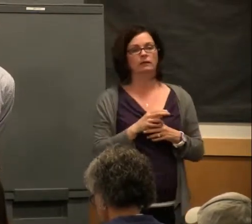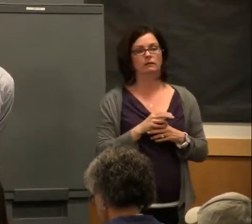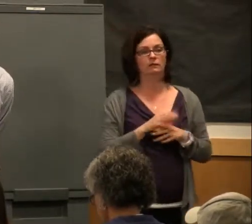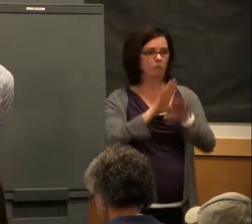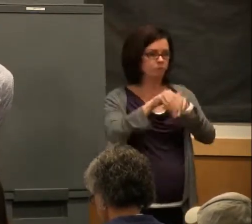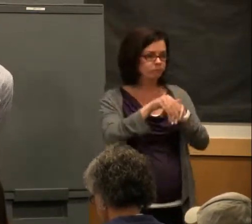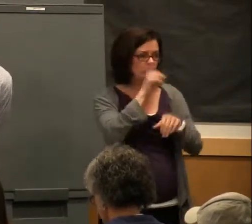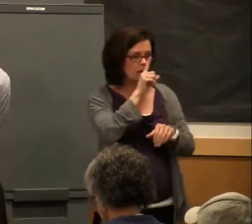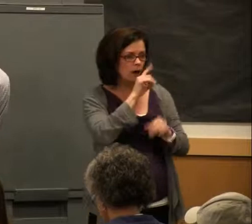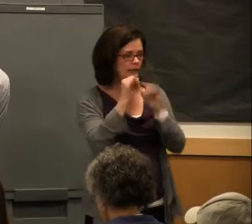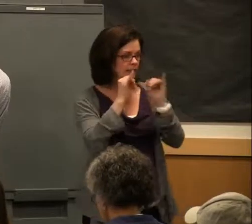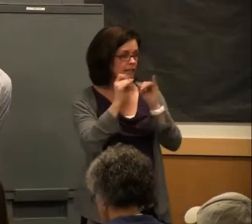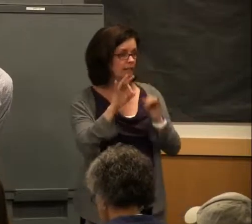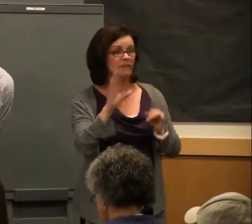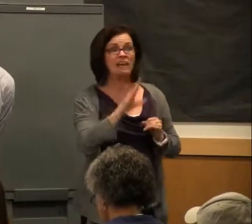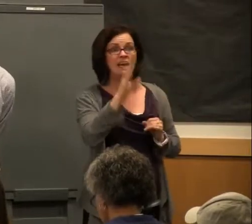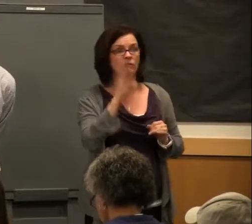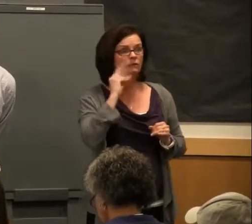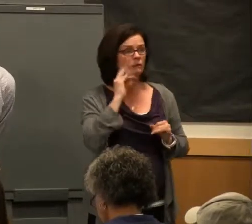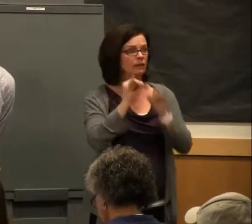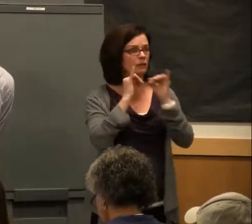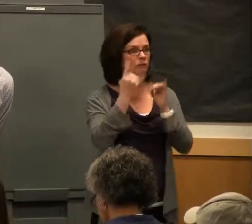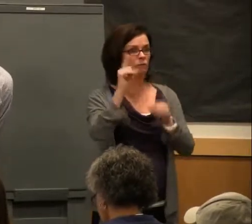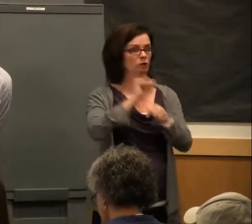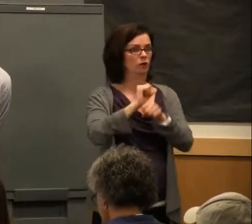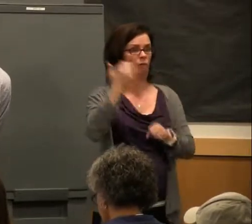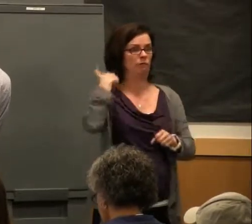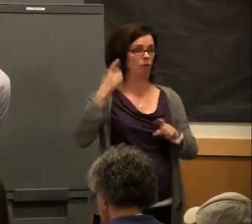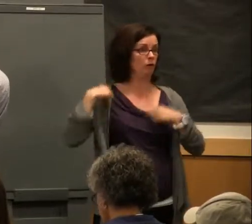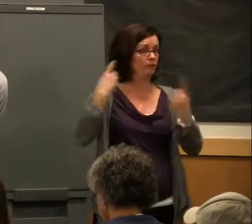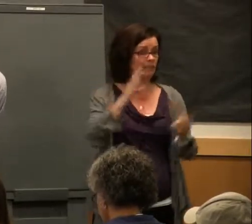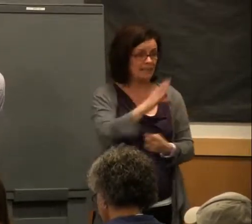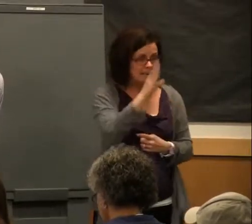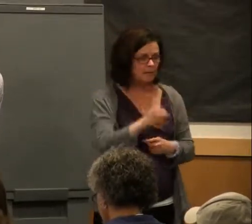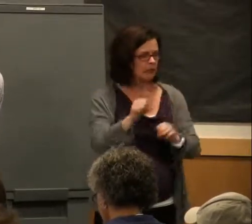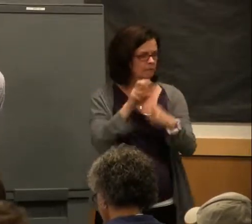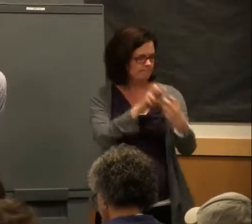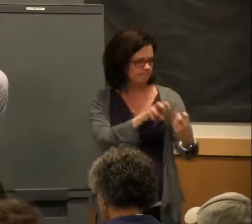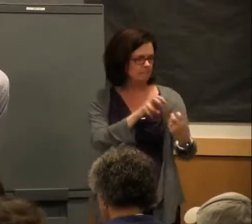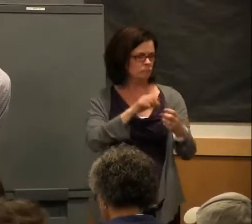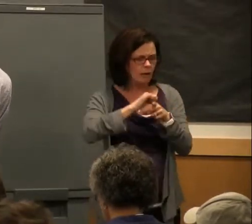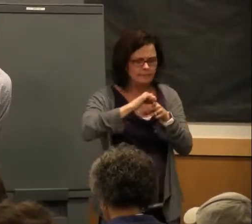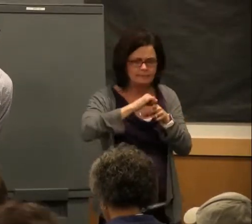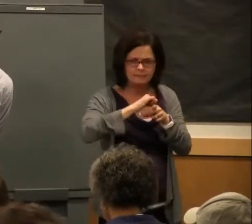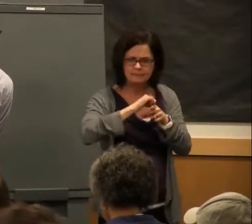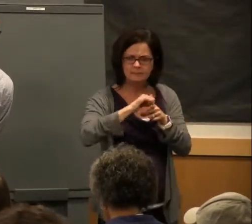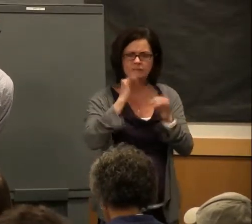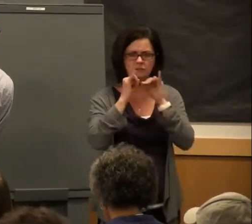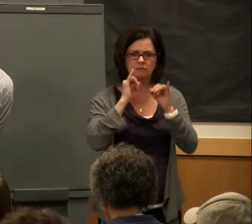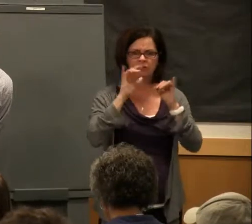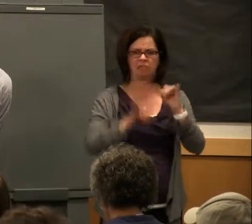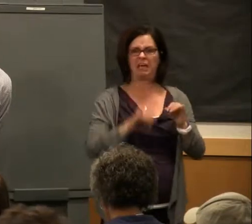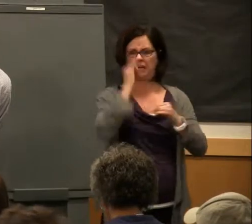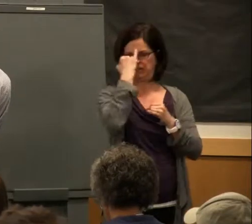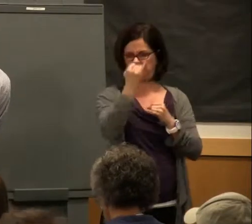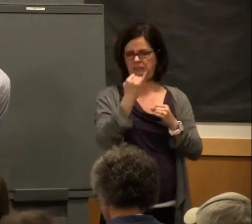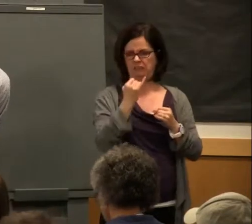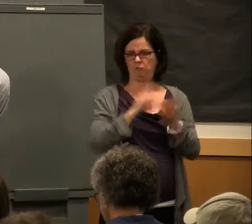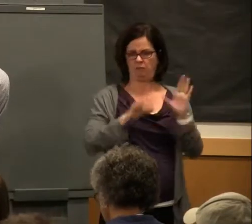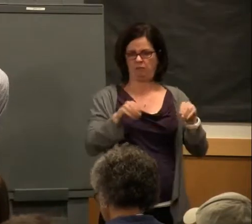mock interviews if you've never interviewed for a job before, being able to do practice interviews, and those types of